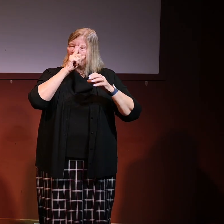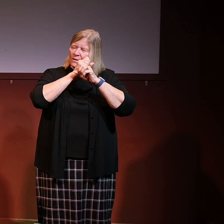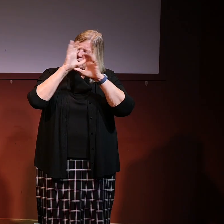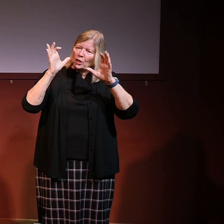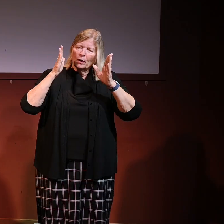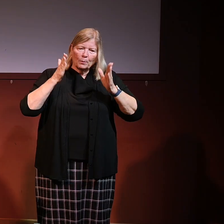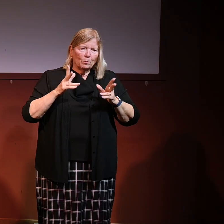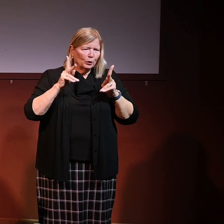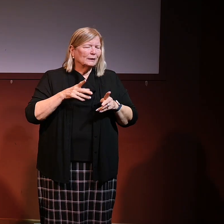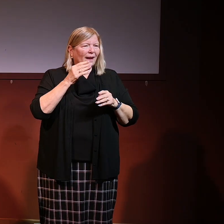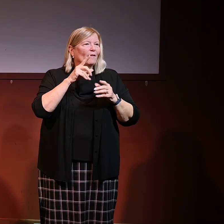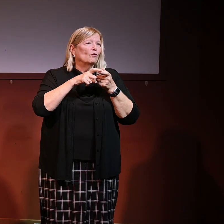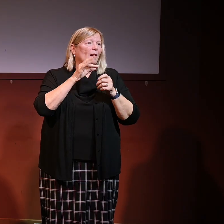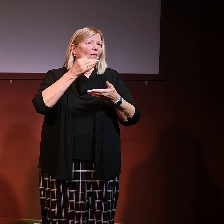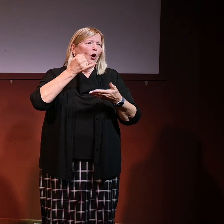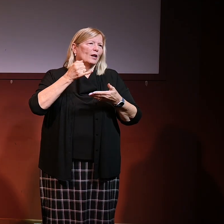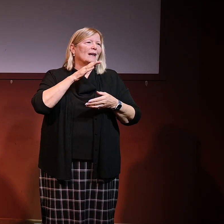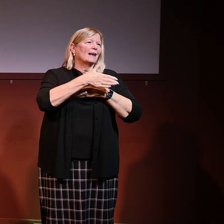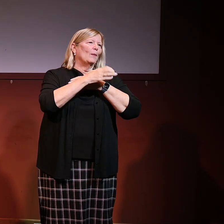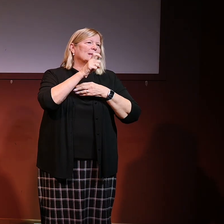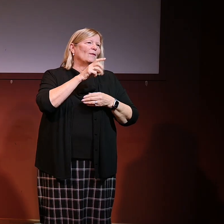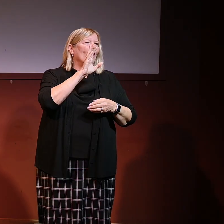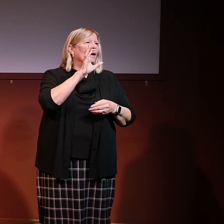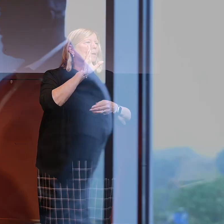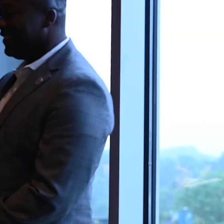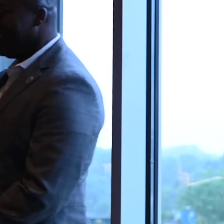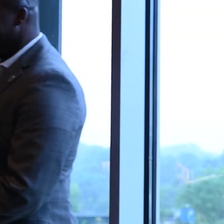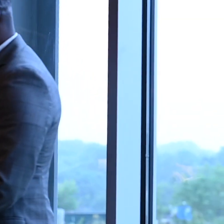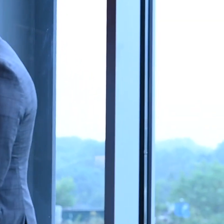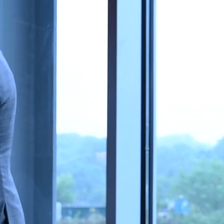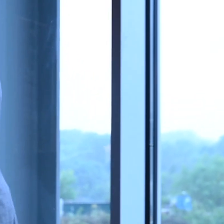visionary and friend of the arts, County Executive Calvin Ball.